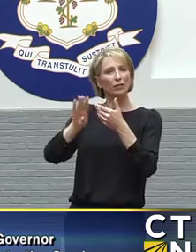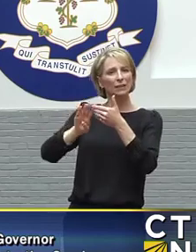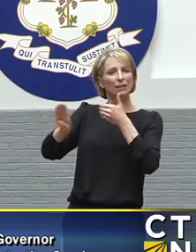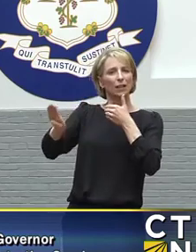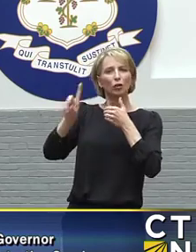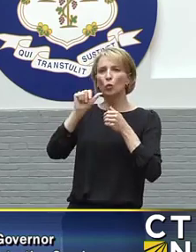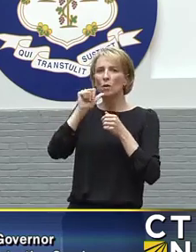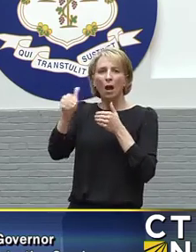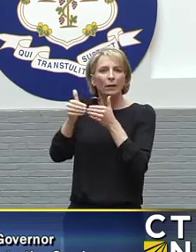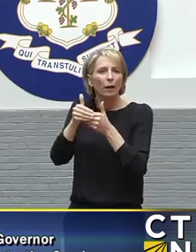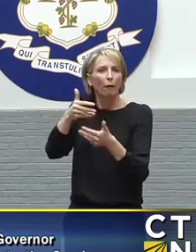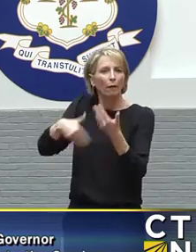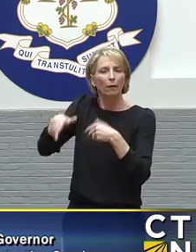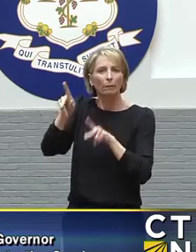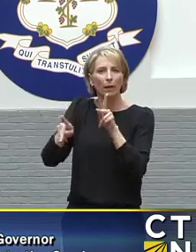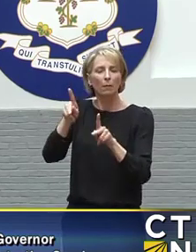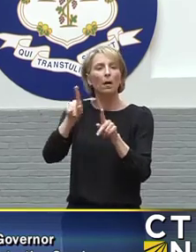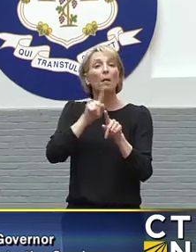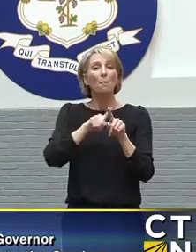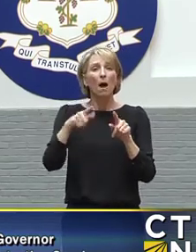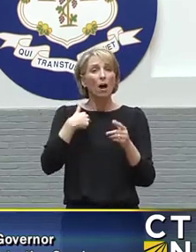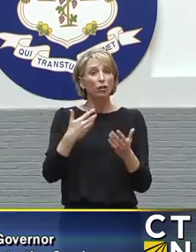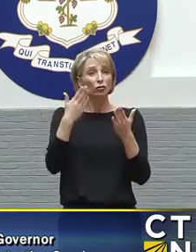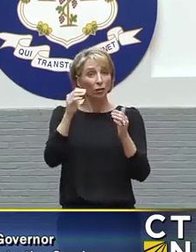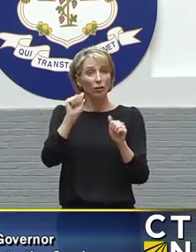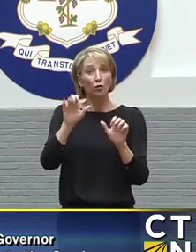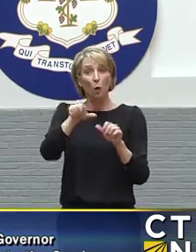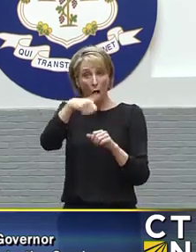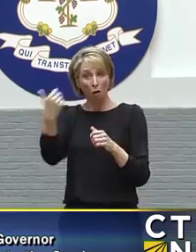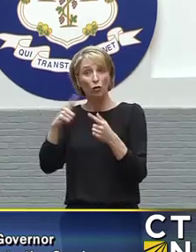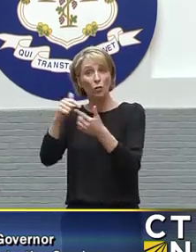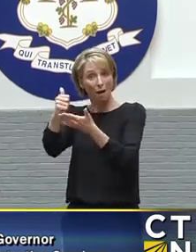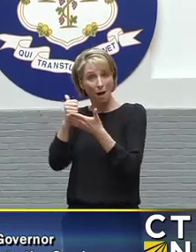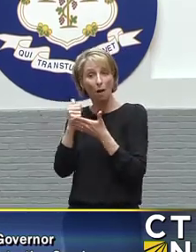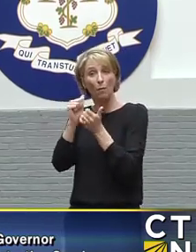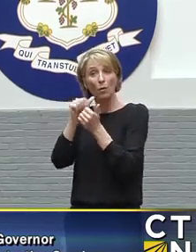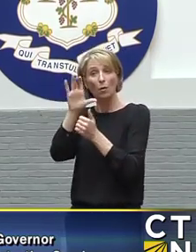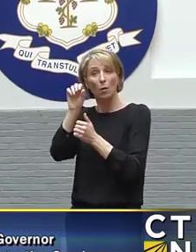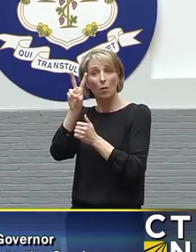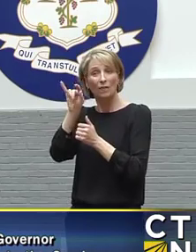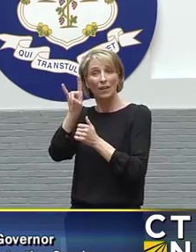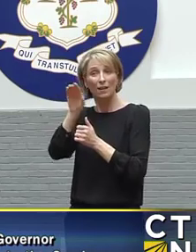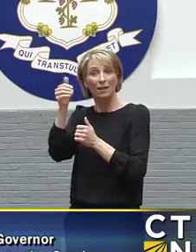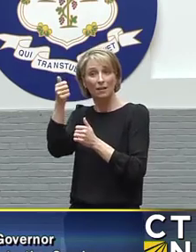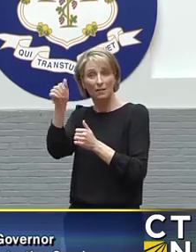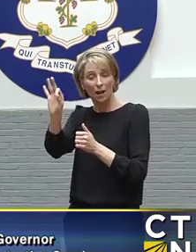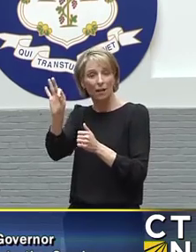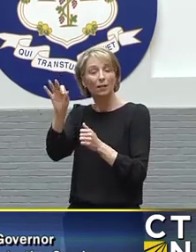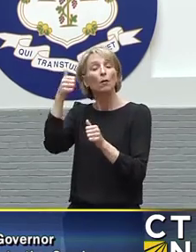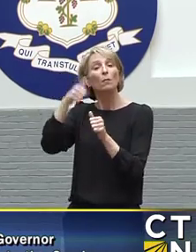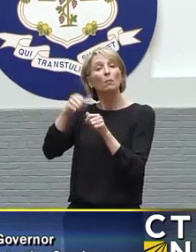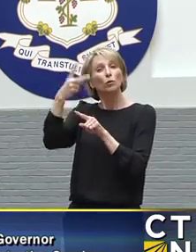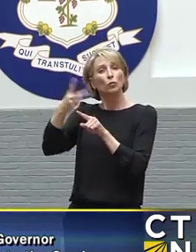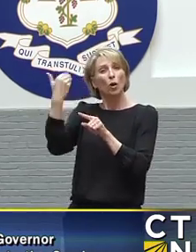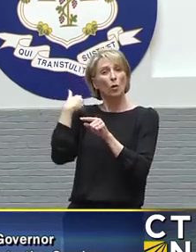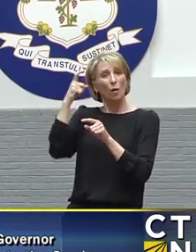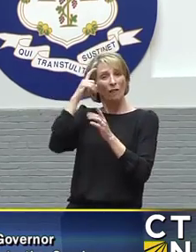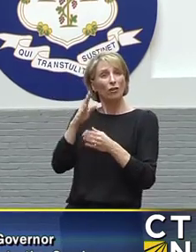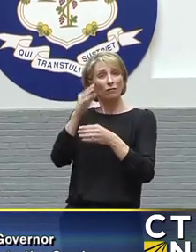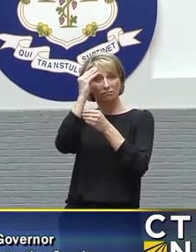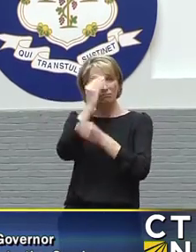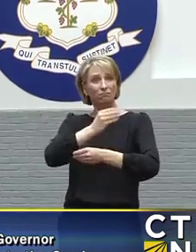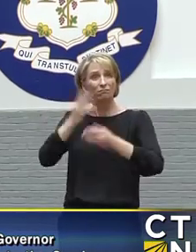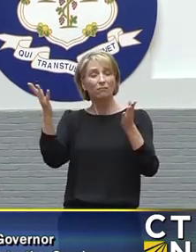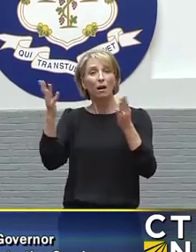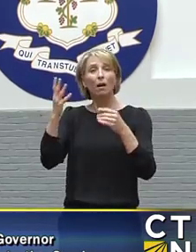fighting COVID-19, and I'll give you a couple examples. We mentioned, I think 2 days ago, the governor mentioned that we have a blood shortage in this country right now. A lot of